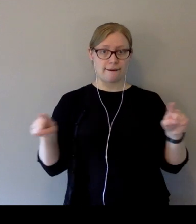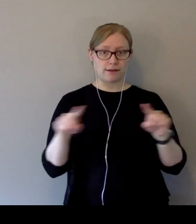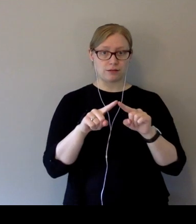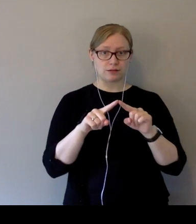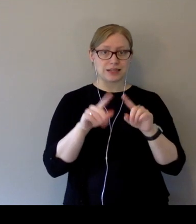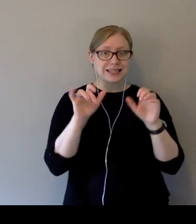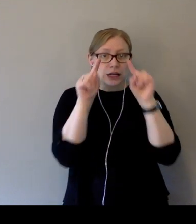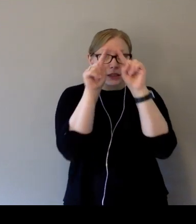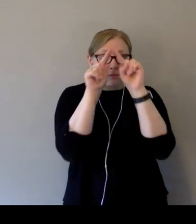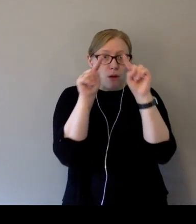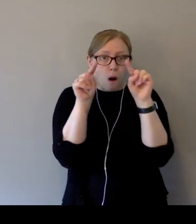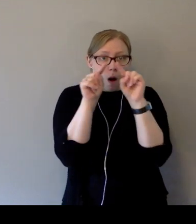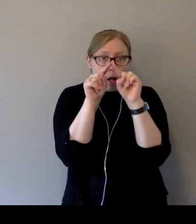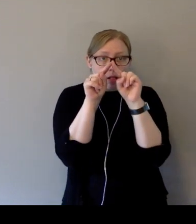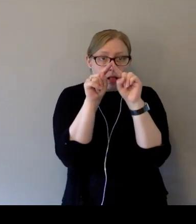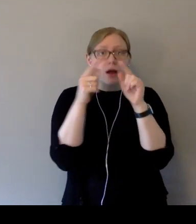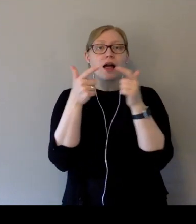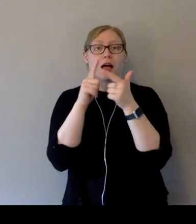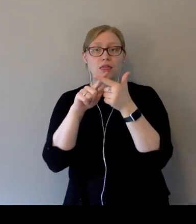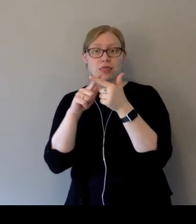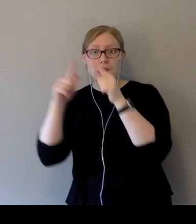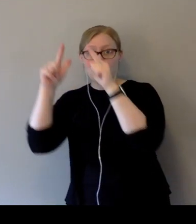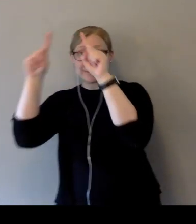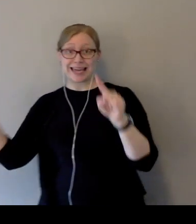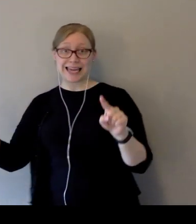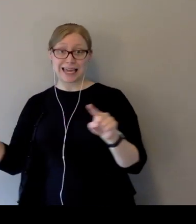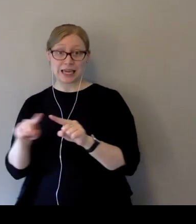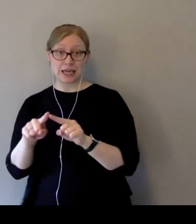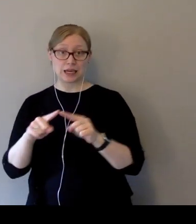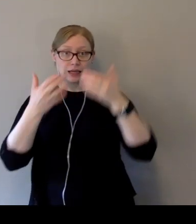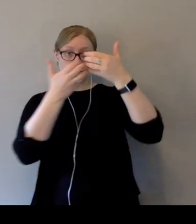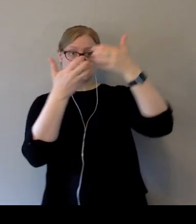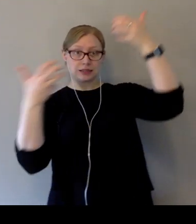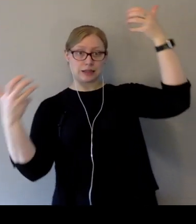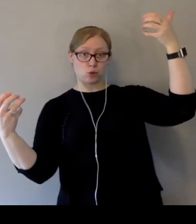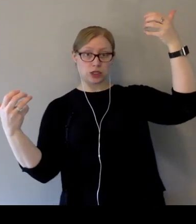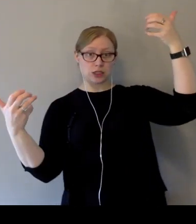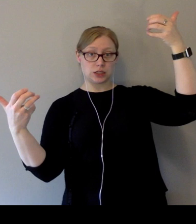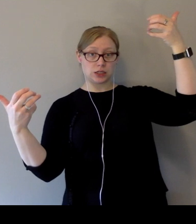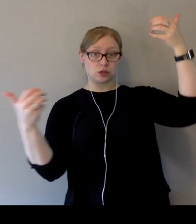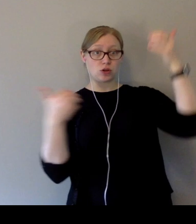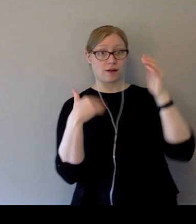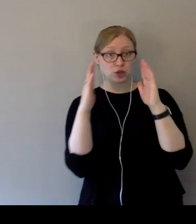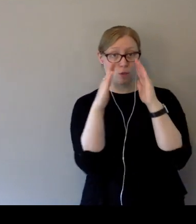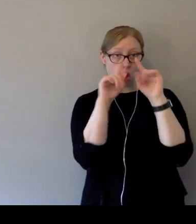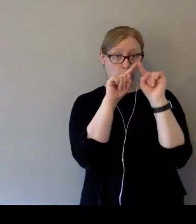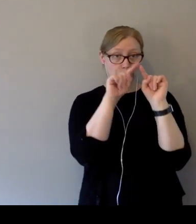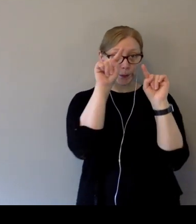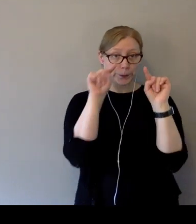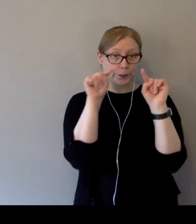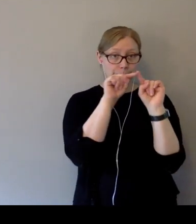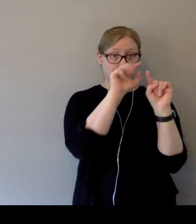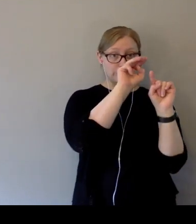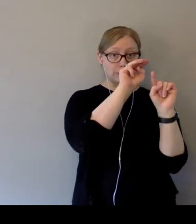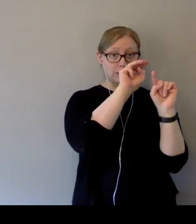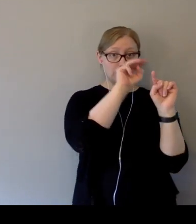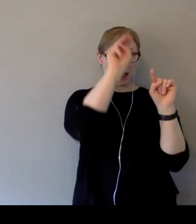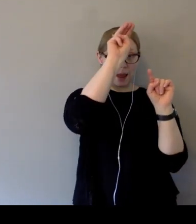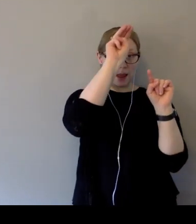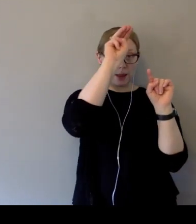other. So we have the little triangle on top, that's MQR, and then you have a bigger triangle